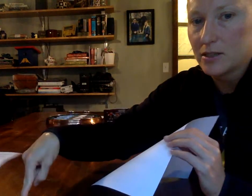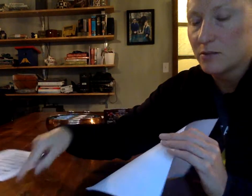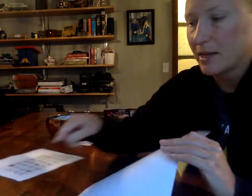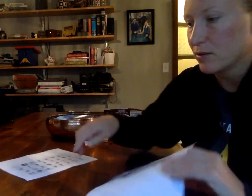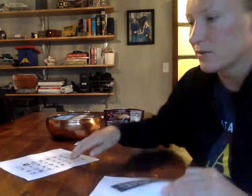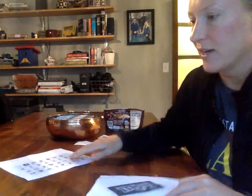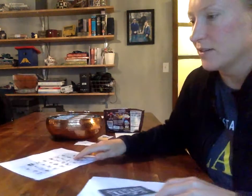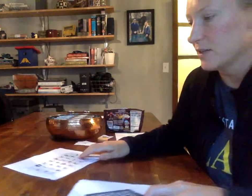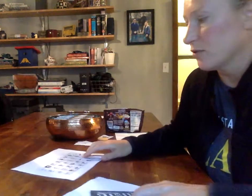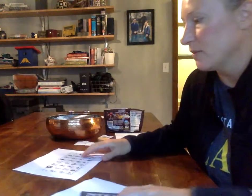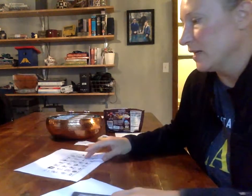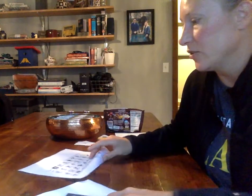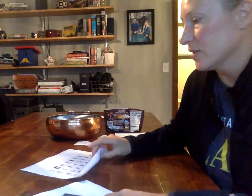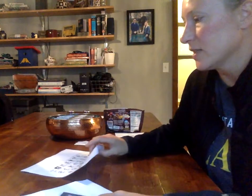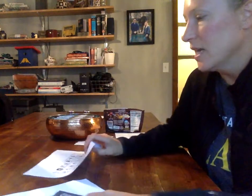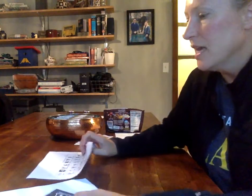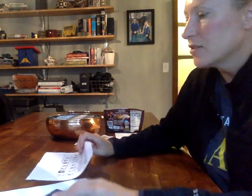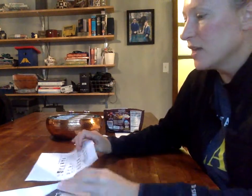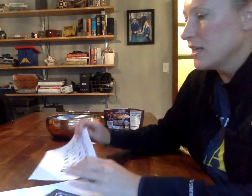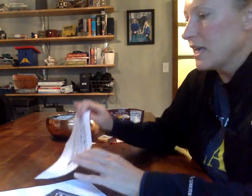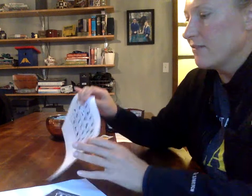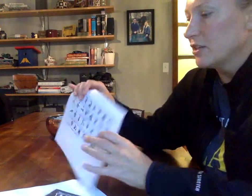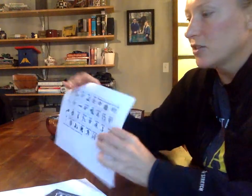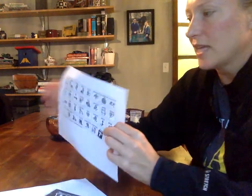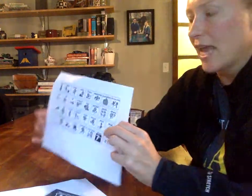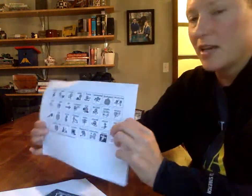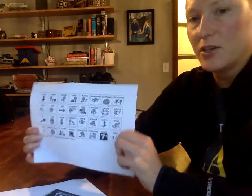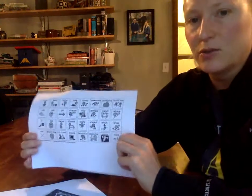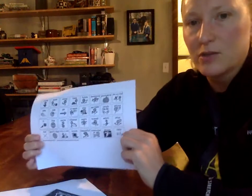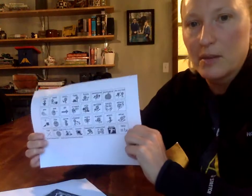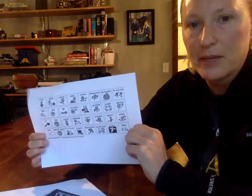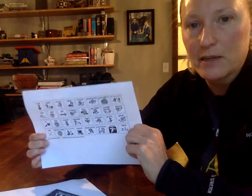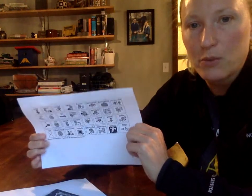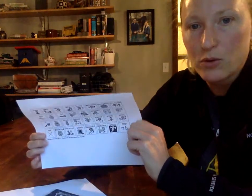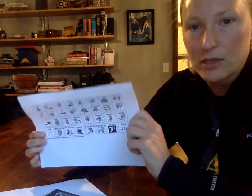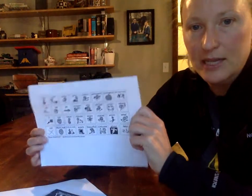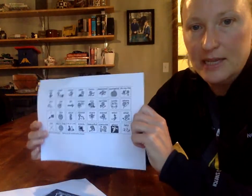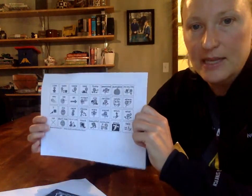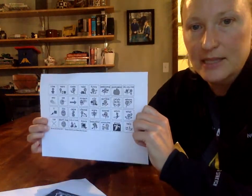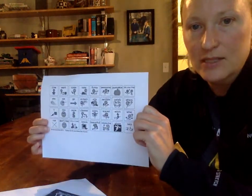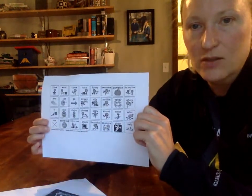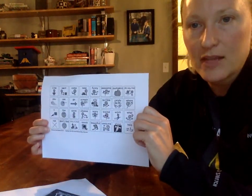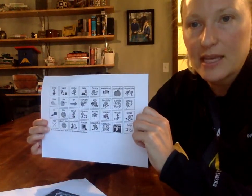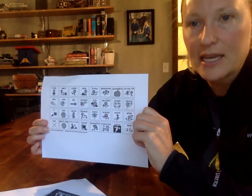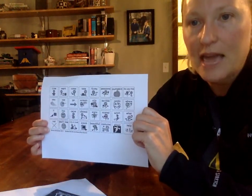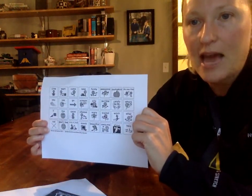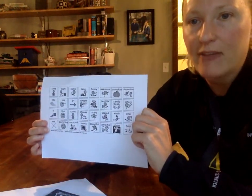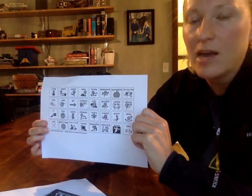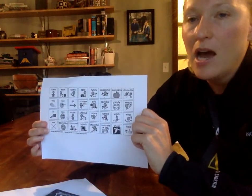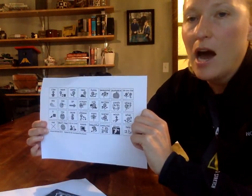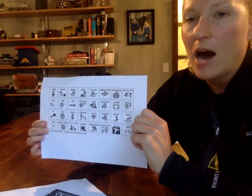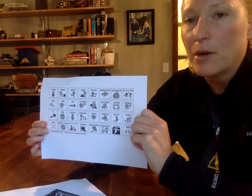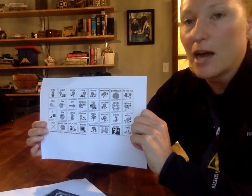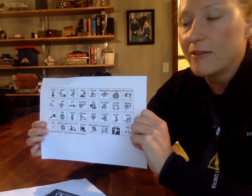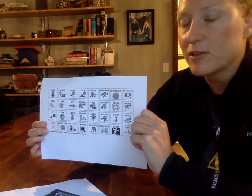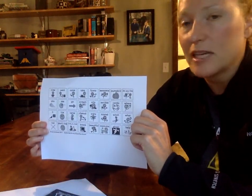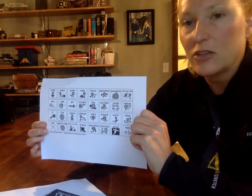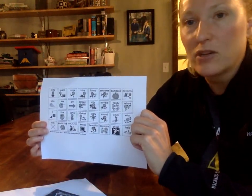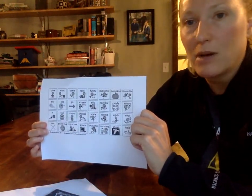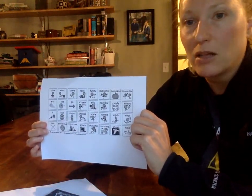make those finer discriminations, so that they eventually can use a bigger board like this, so that they can have a conversation about lots